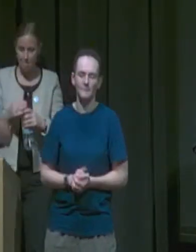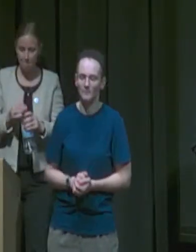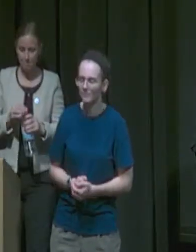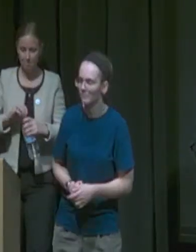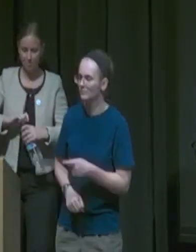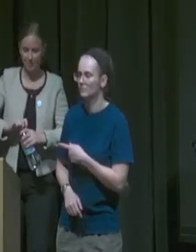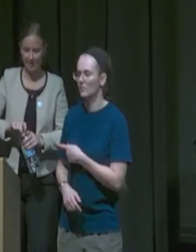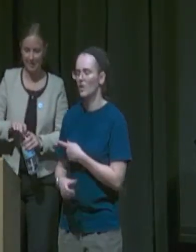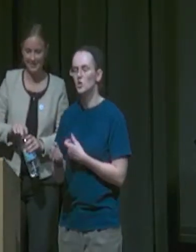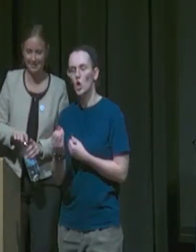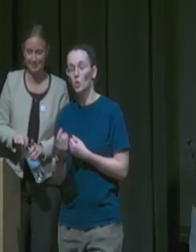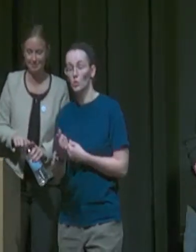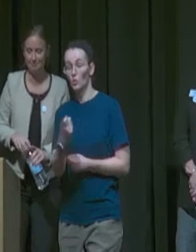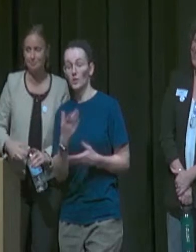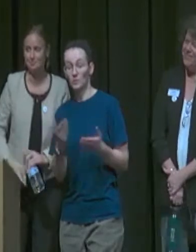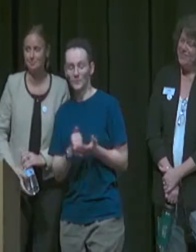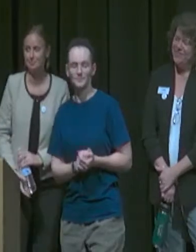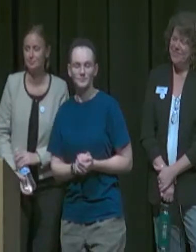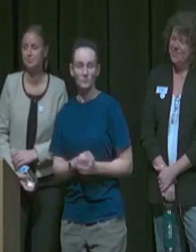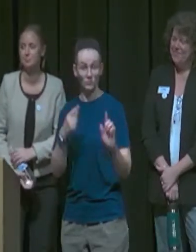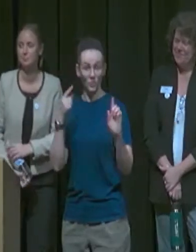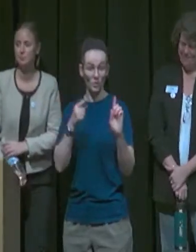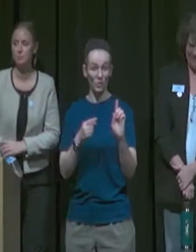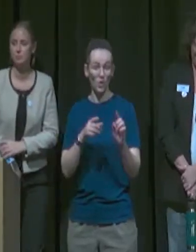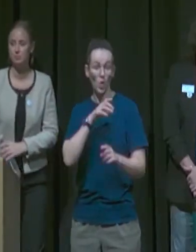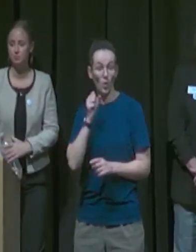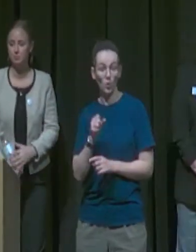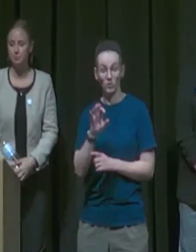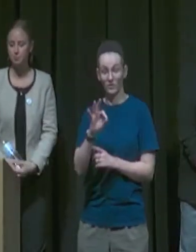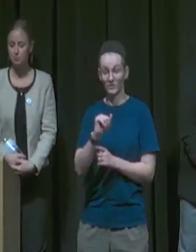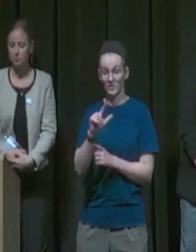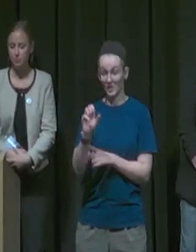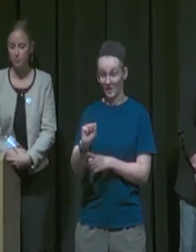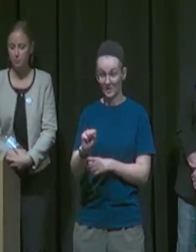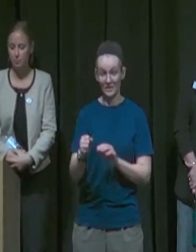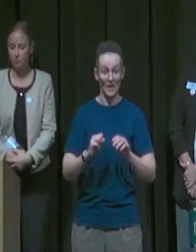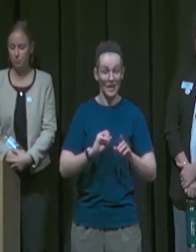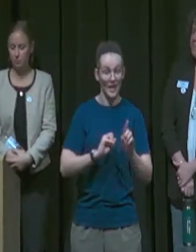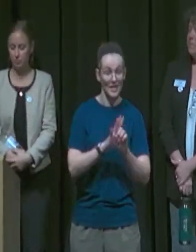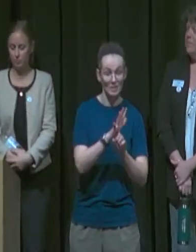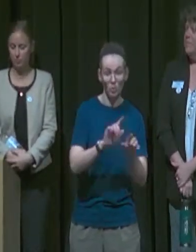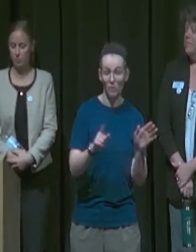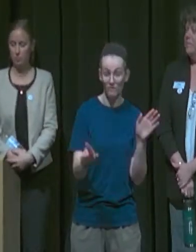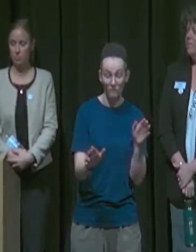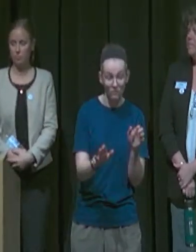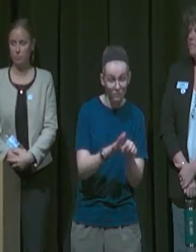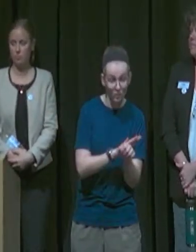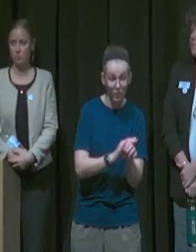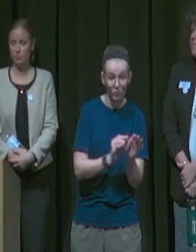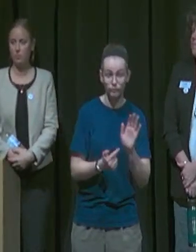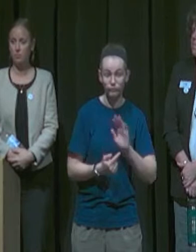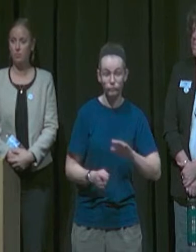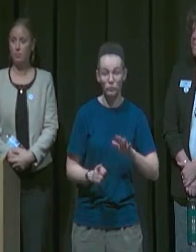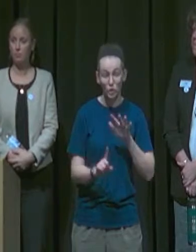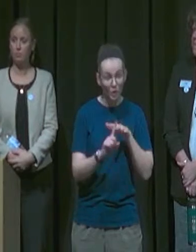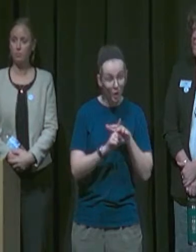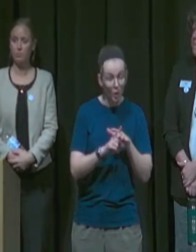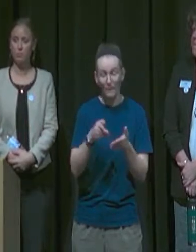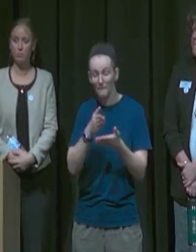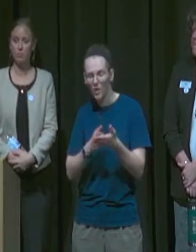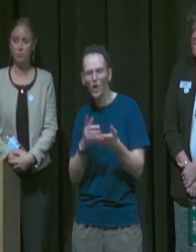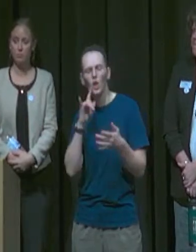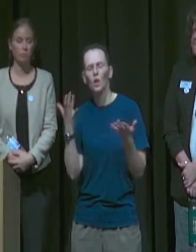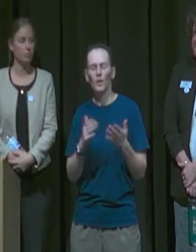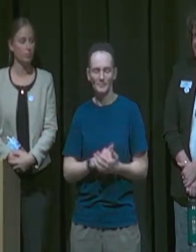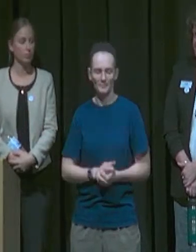So the question is the intent that the old falls are going to be exposed, partially exposed? What's this going to look like?